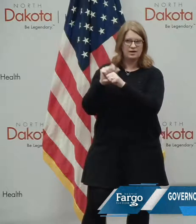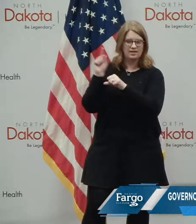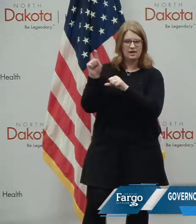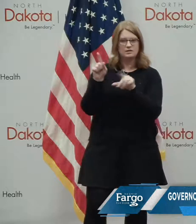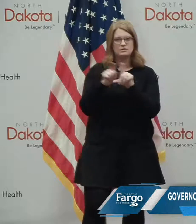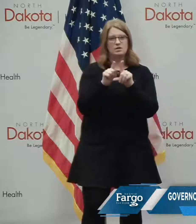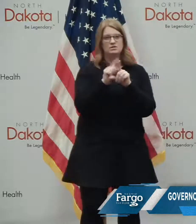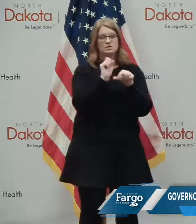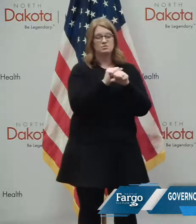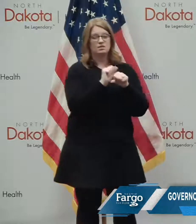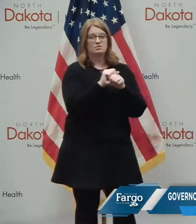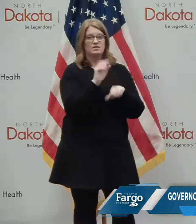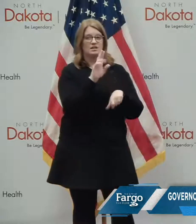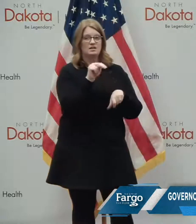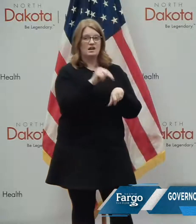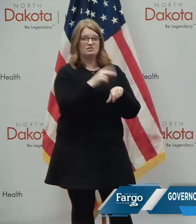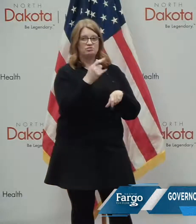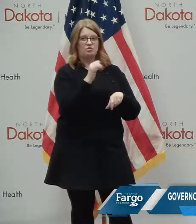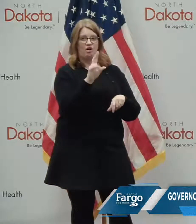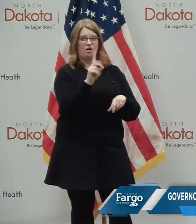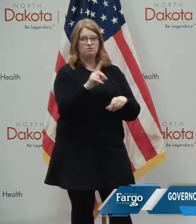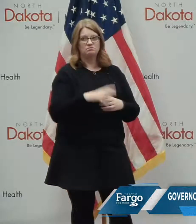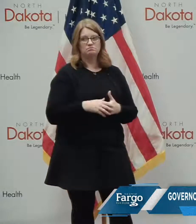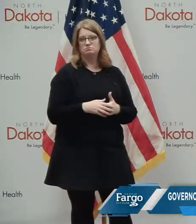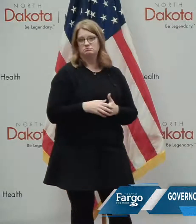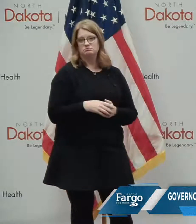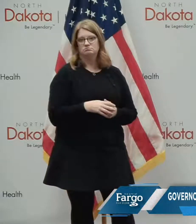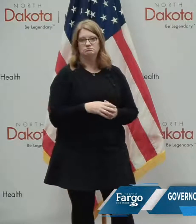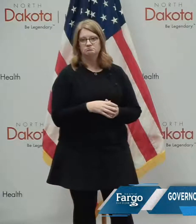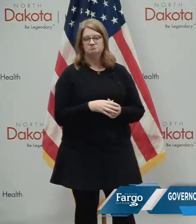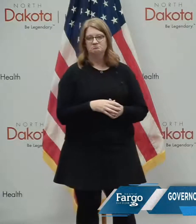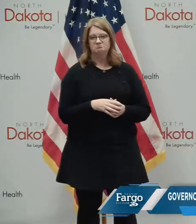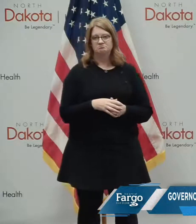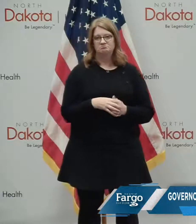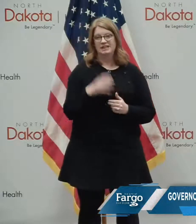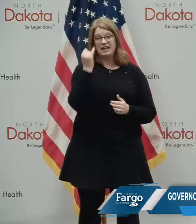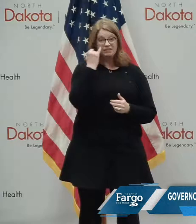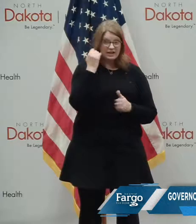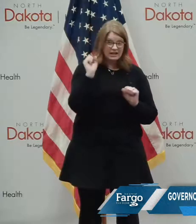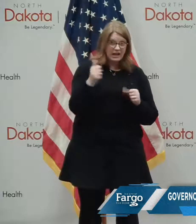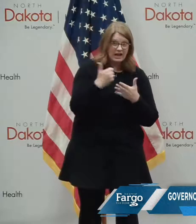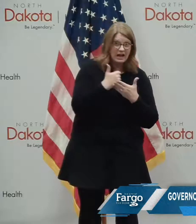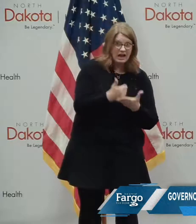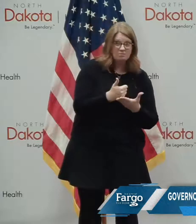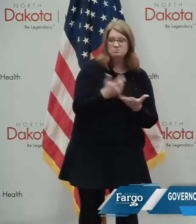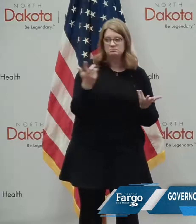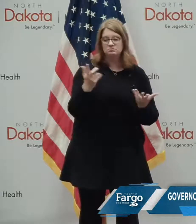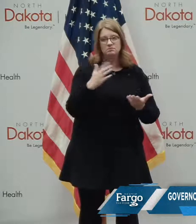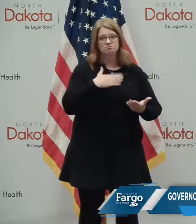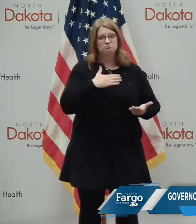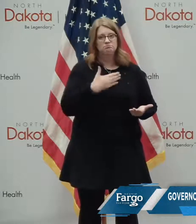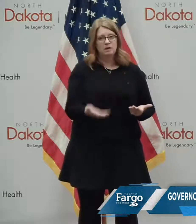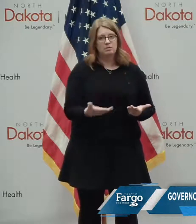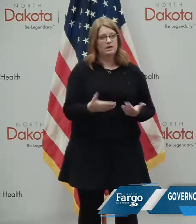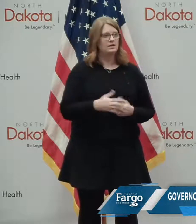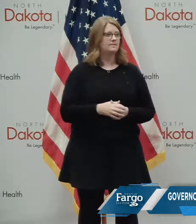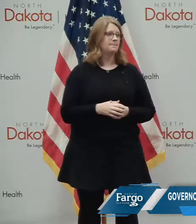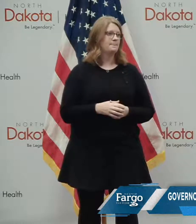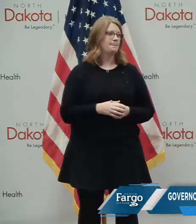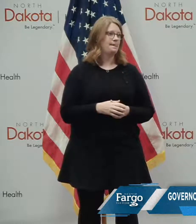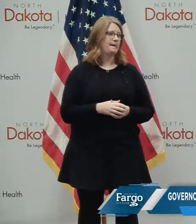Guard stuff. And if there is a way that, if there's any way that he can help, I know that he'll continue to do that. But as